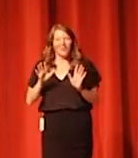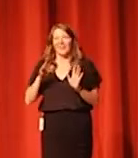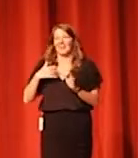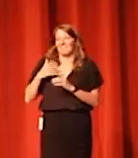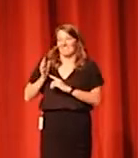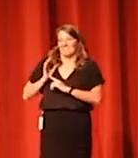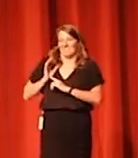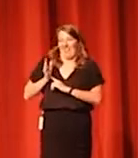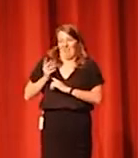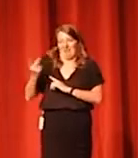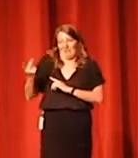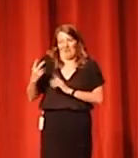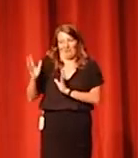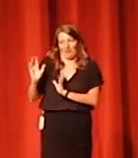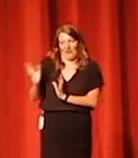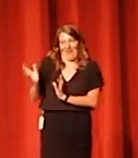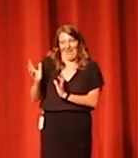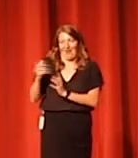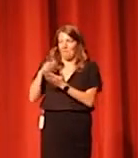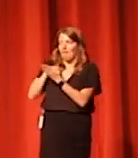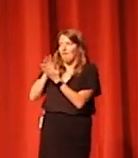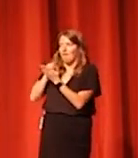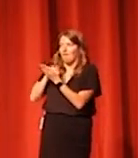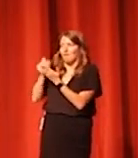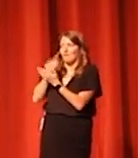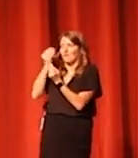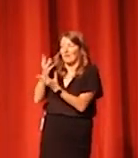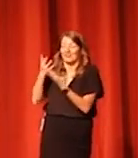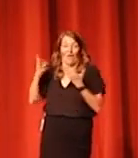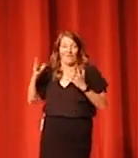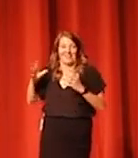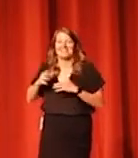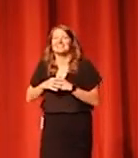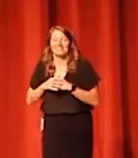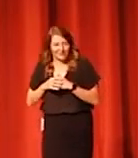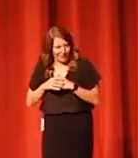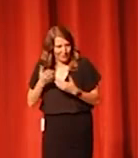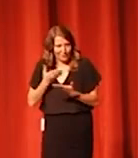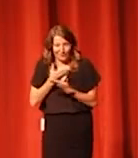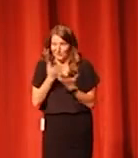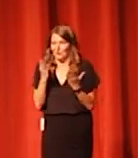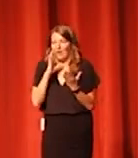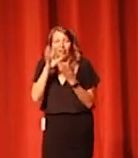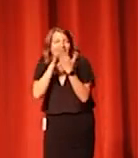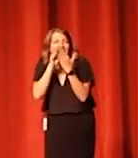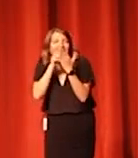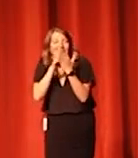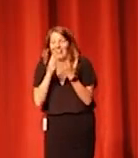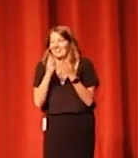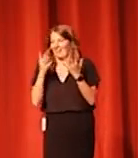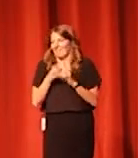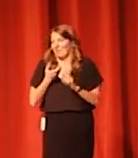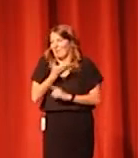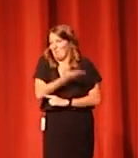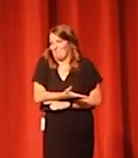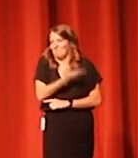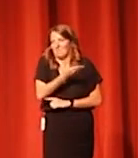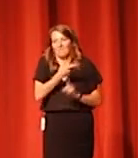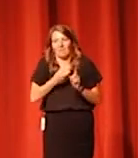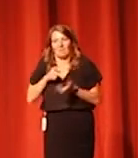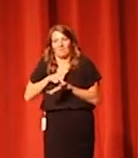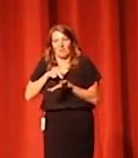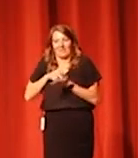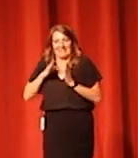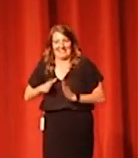Dr. Temple right before this started, I learned a bunch of new information. So you're all in for a treat in terms of learning from a